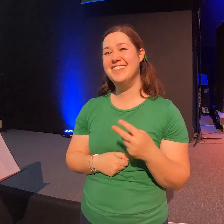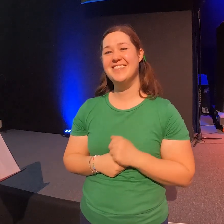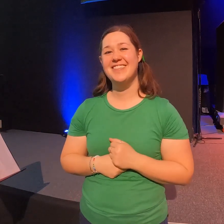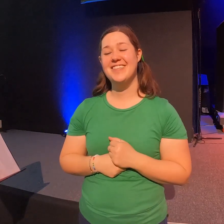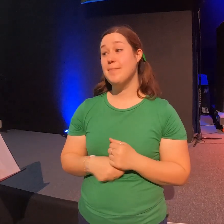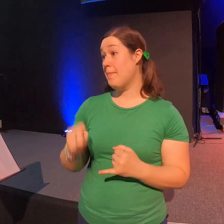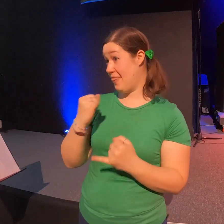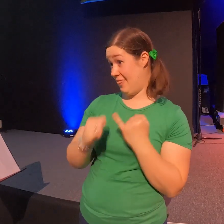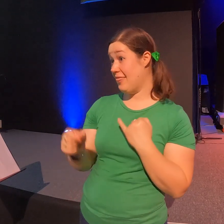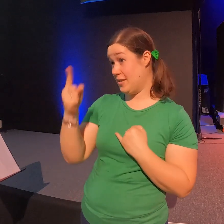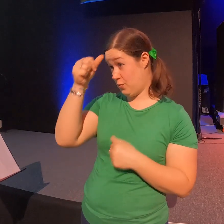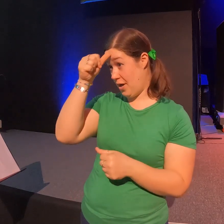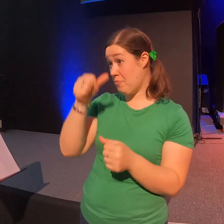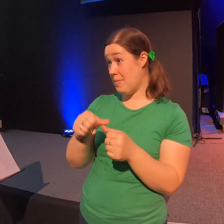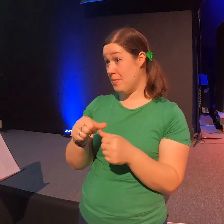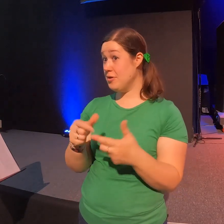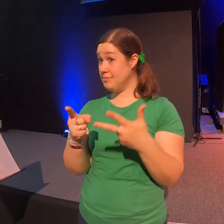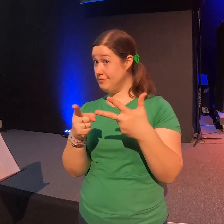But the last one I remember,